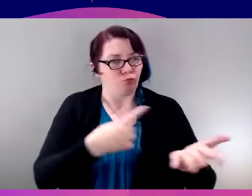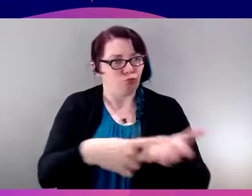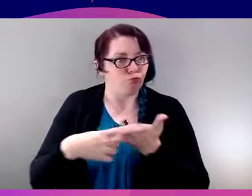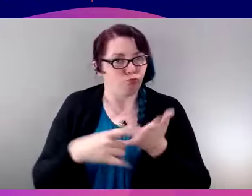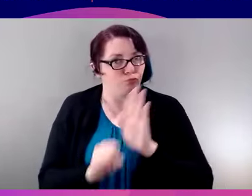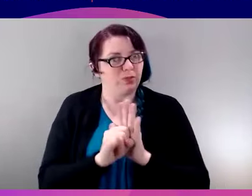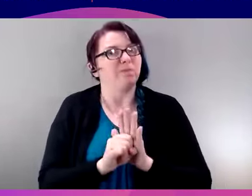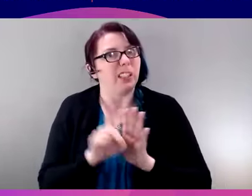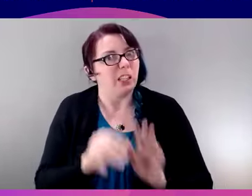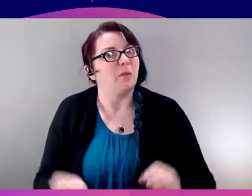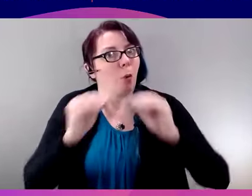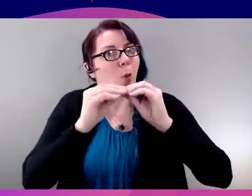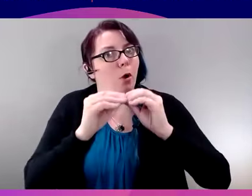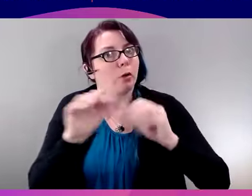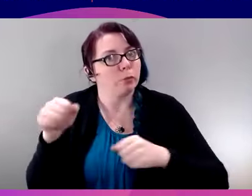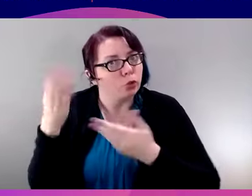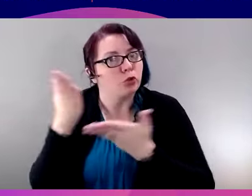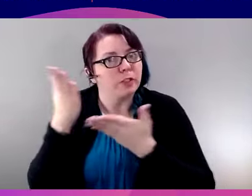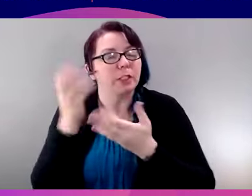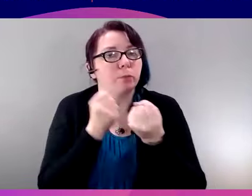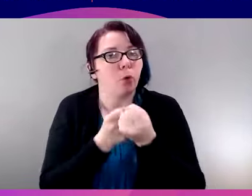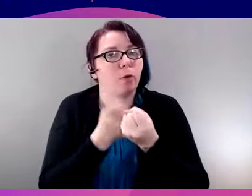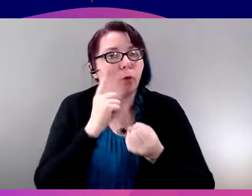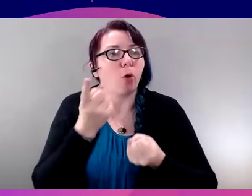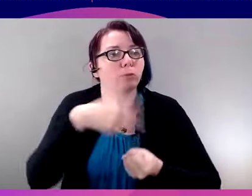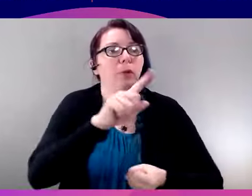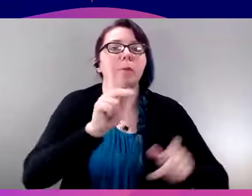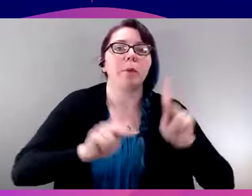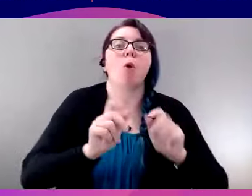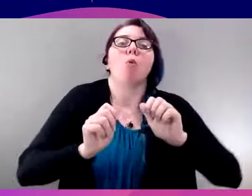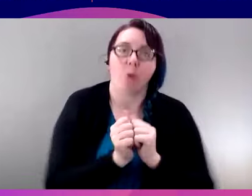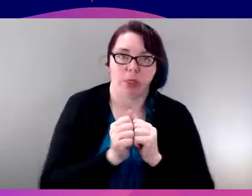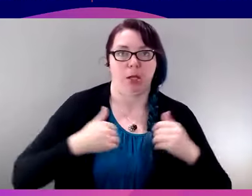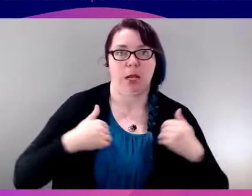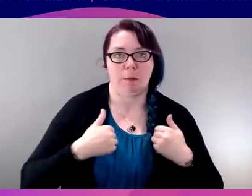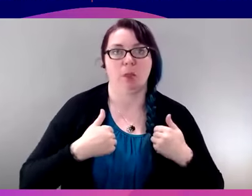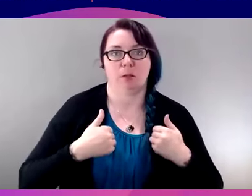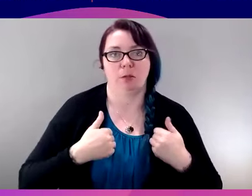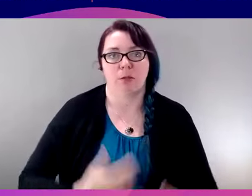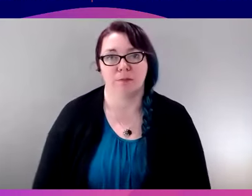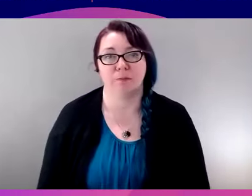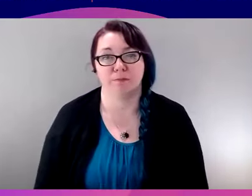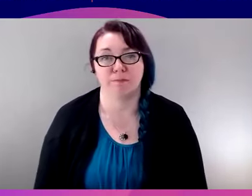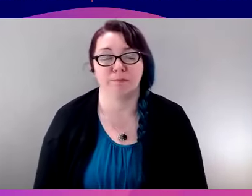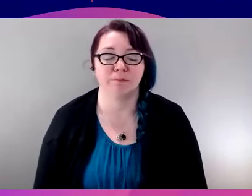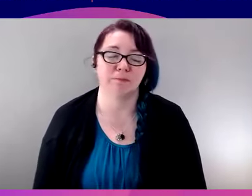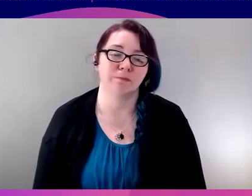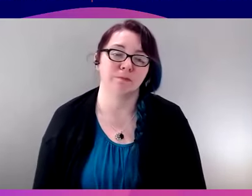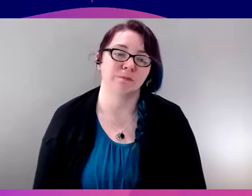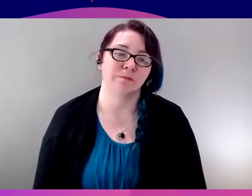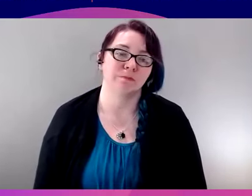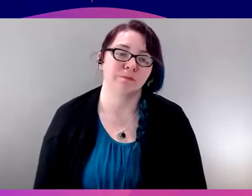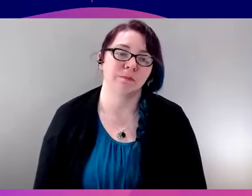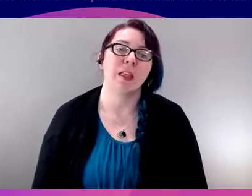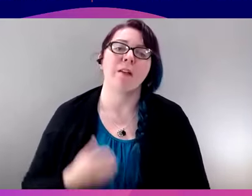have a lot of learners joining from Ontario today, so I just wanted to highlight the partners who are located